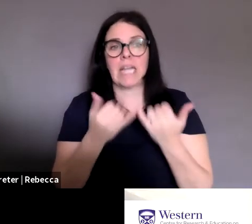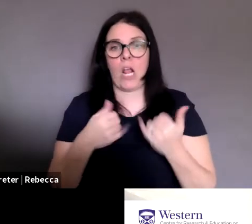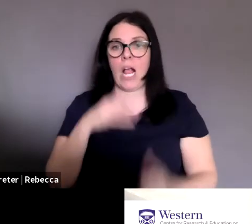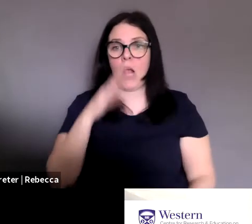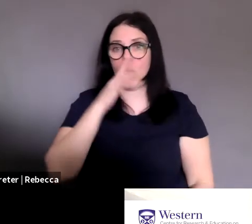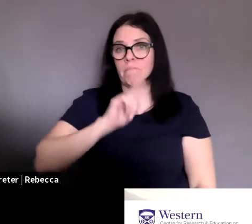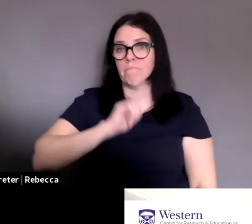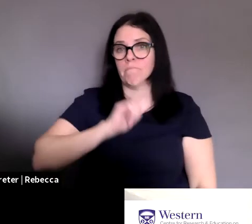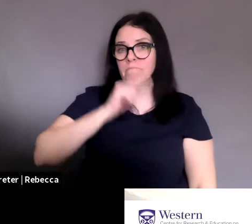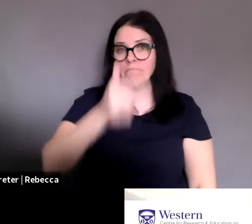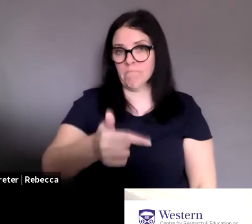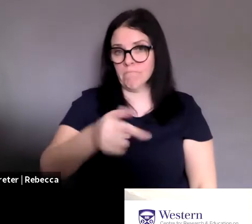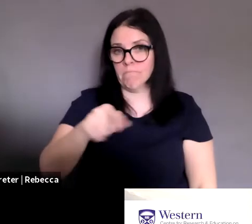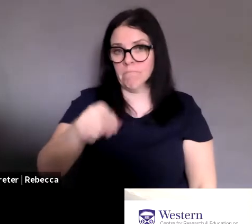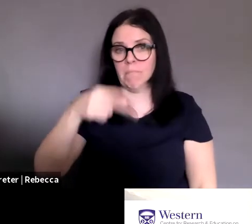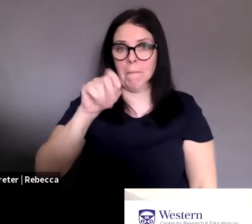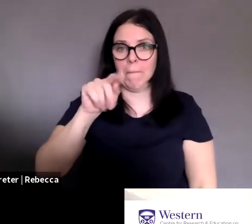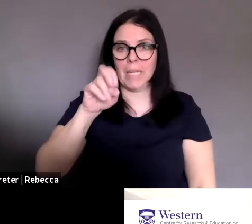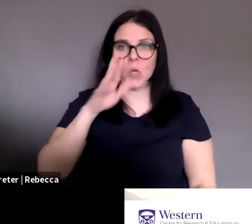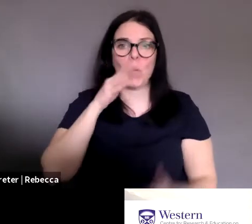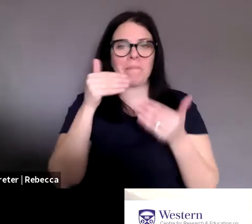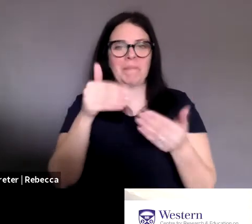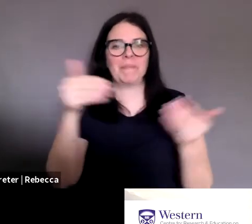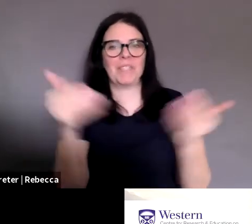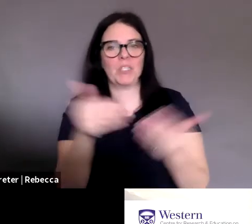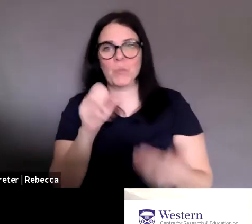this back over to Peter to introduce Simon.